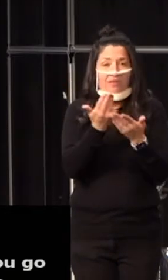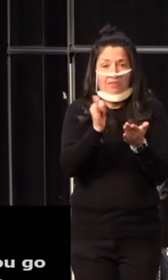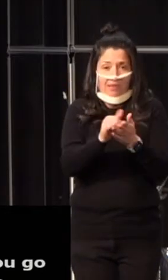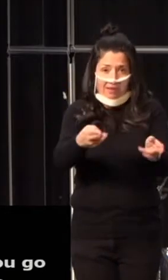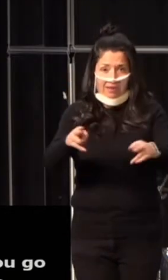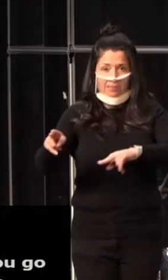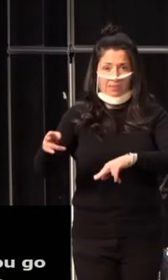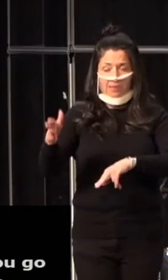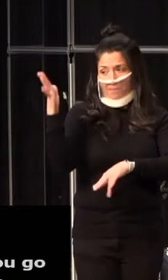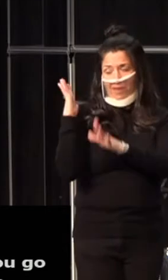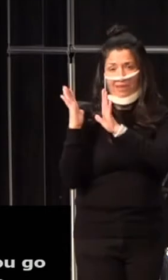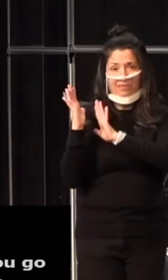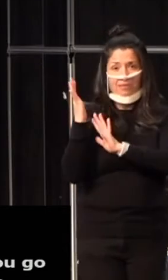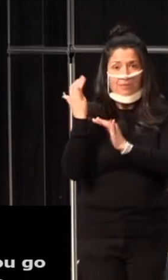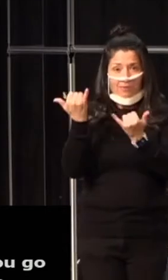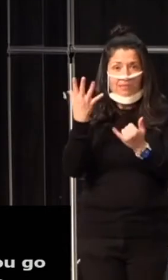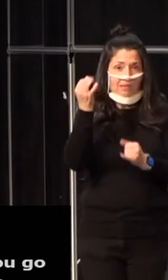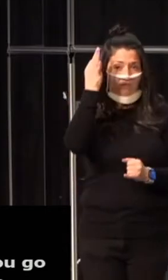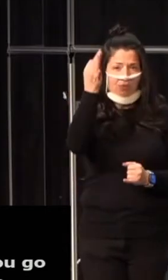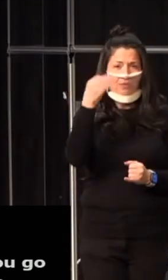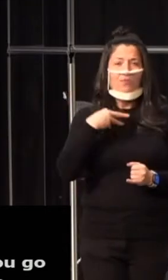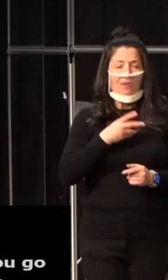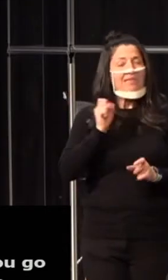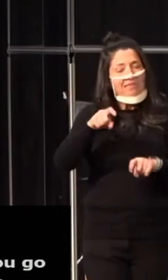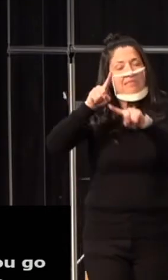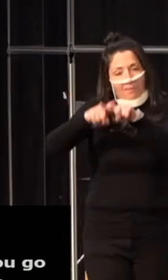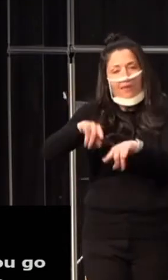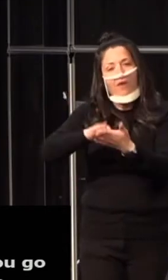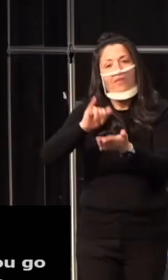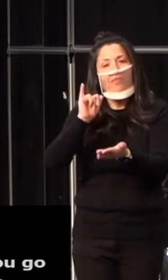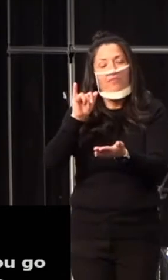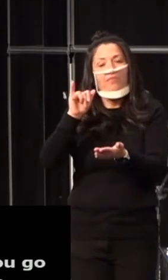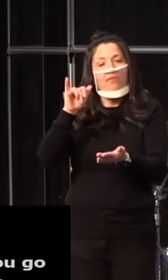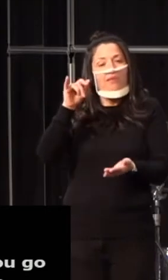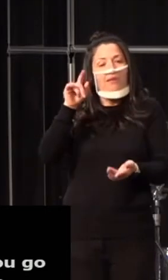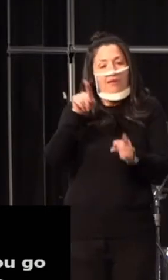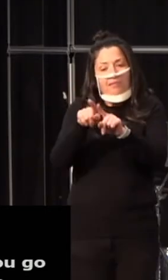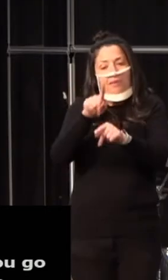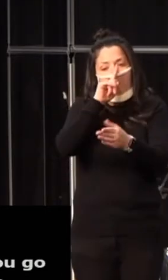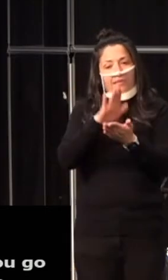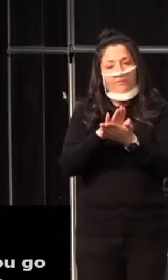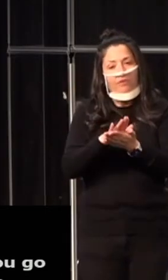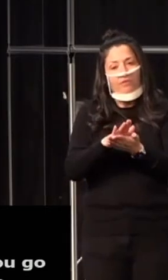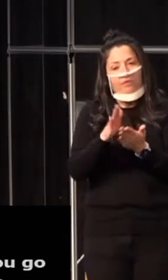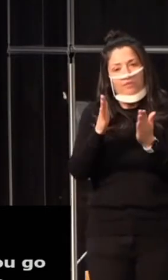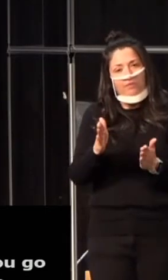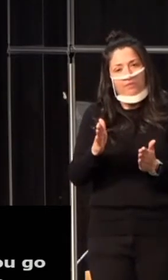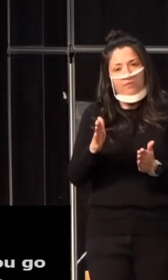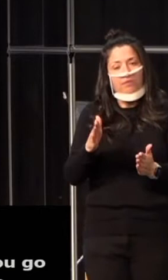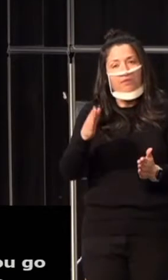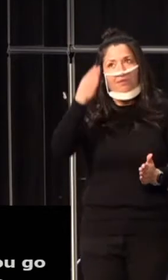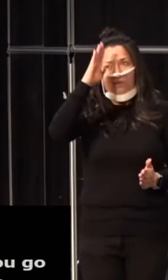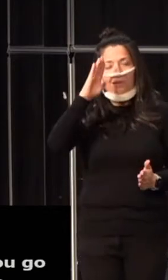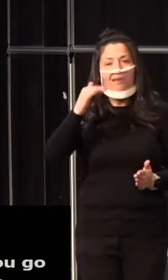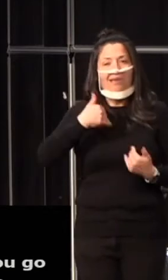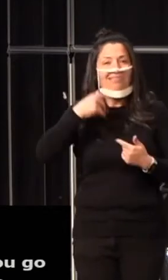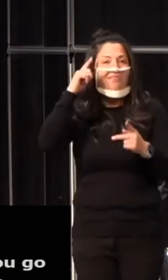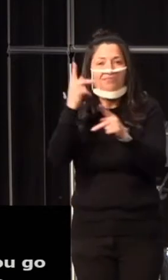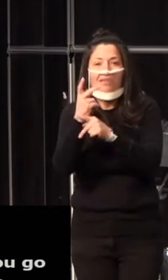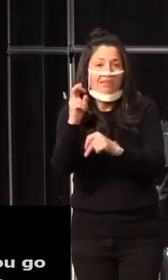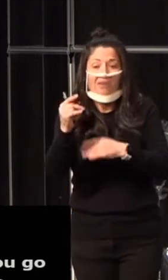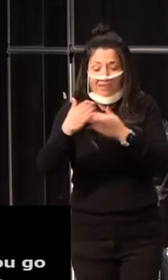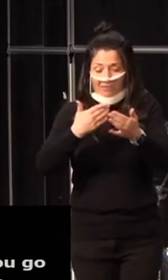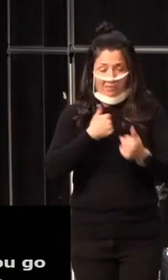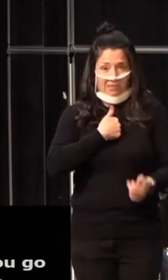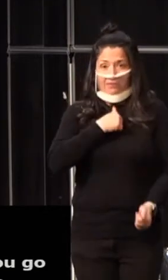can bank on that as believers. Hey, God's in complete control, even if it doesn't make sense, even if I can't have it all figured out. And so